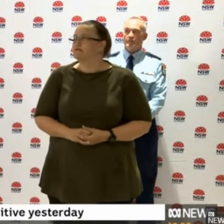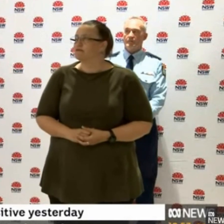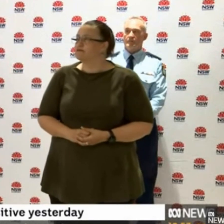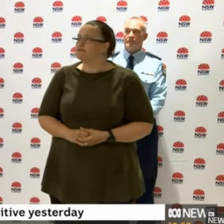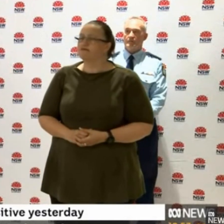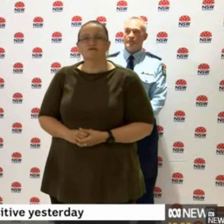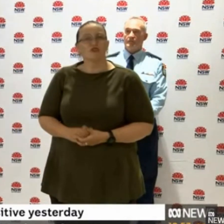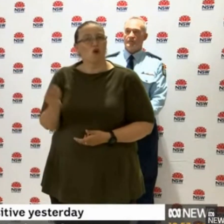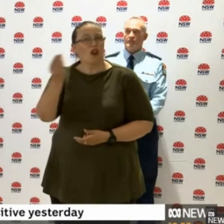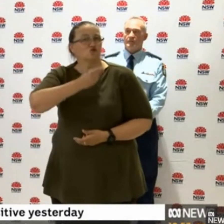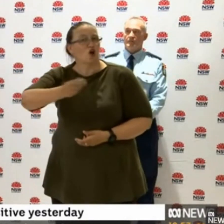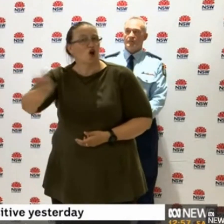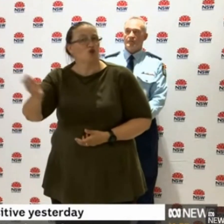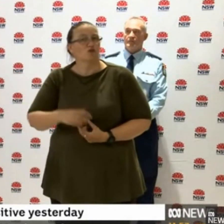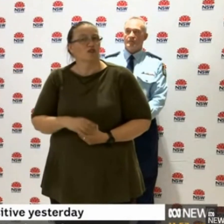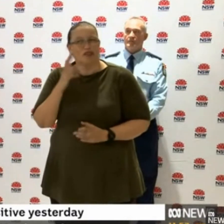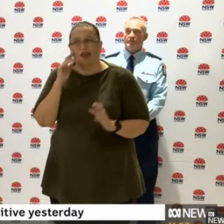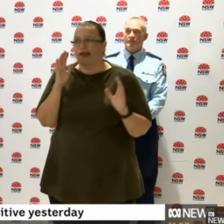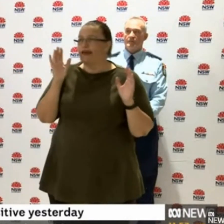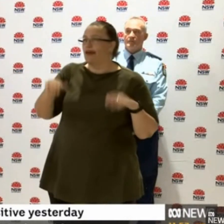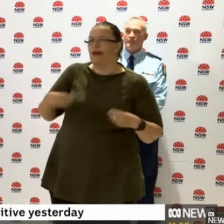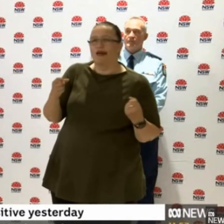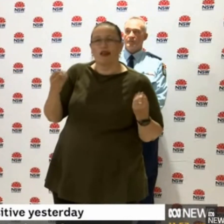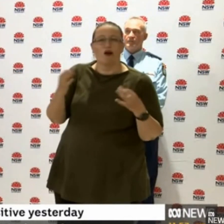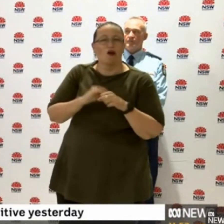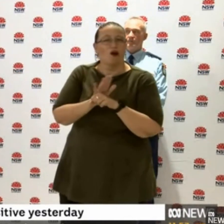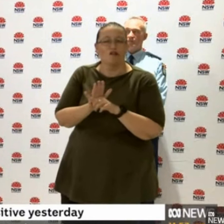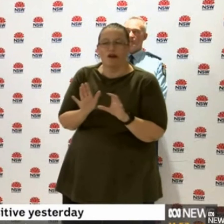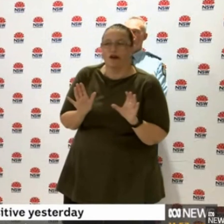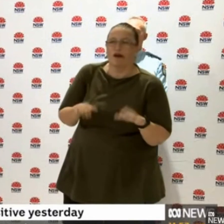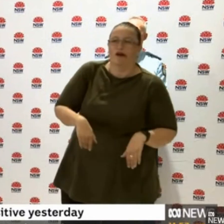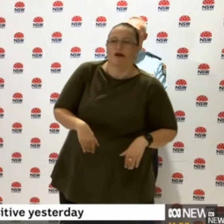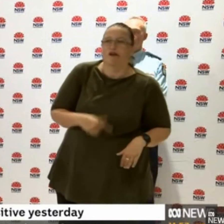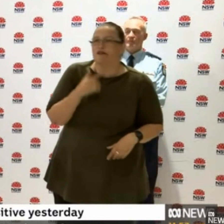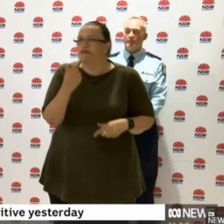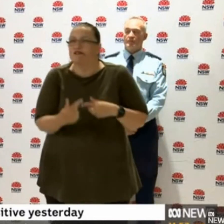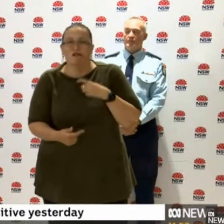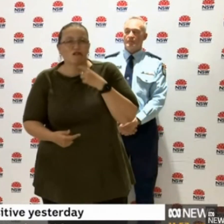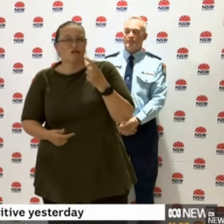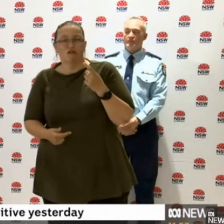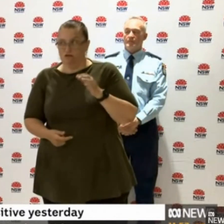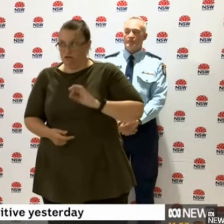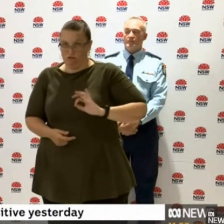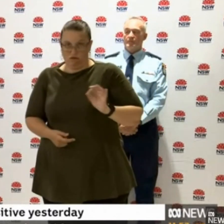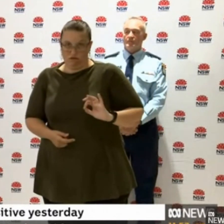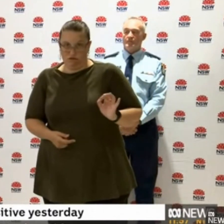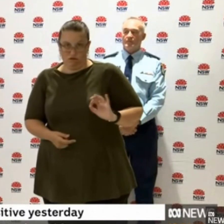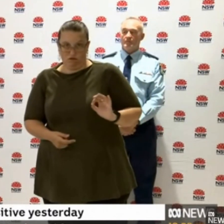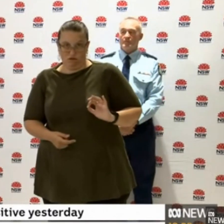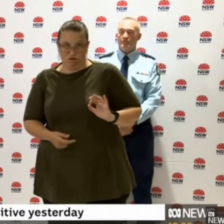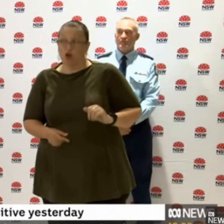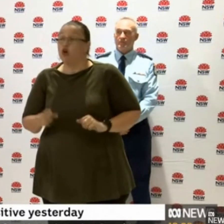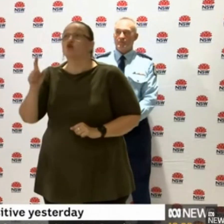this to everybody is don't be complacent. I've certainly seen complacency everywhere I go. Actually, now people have been saying,